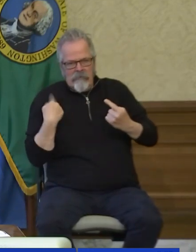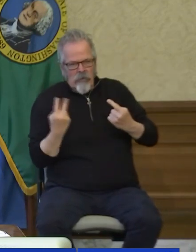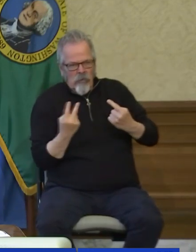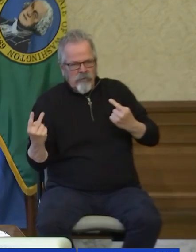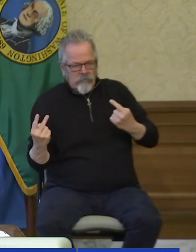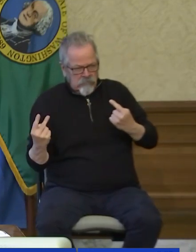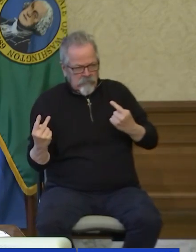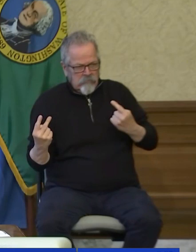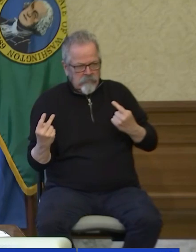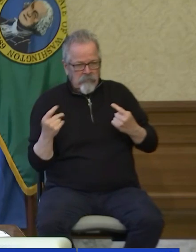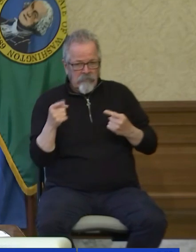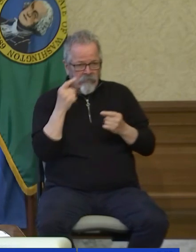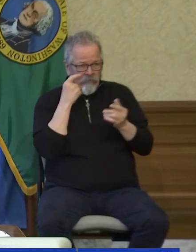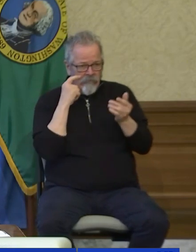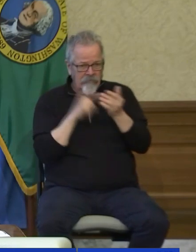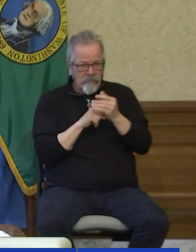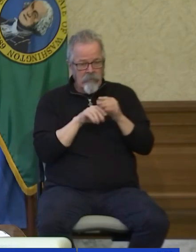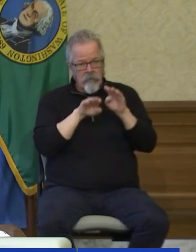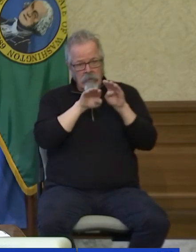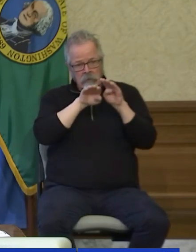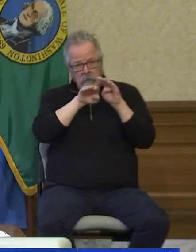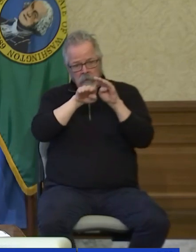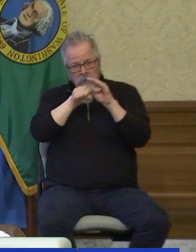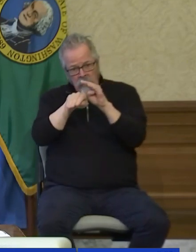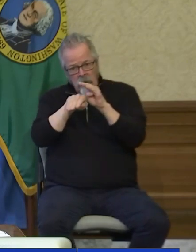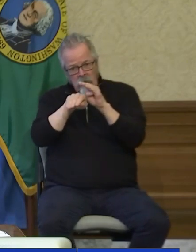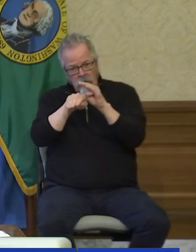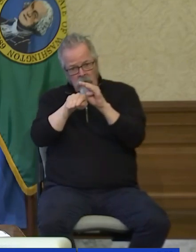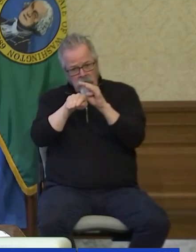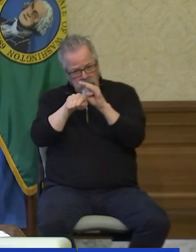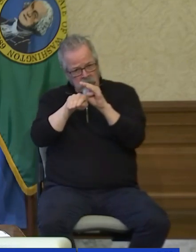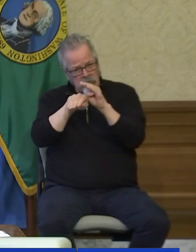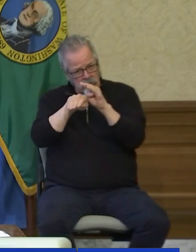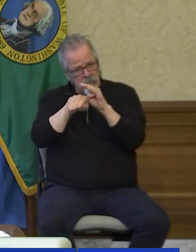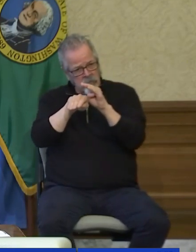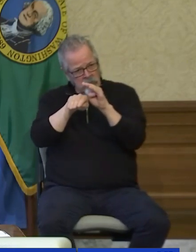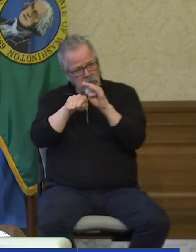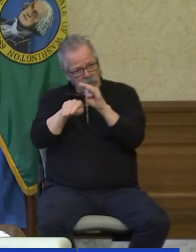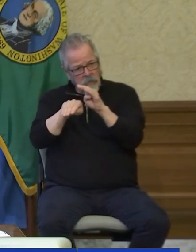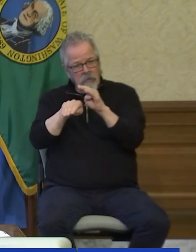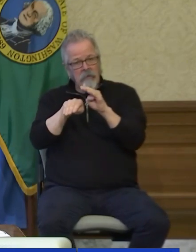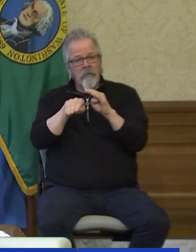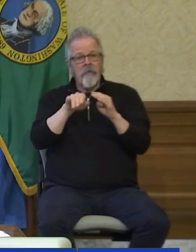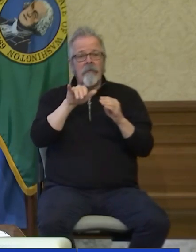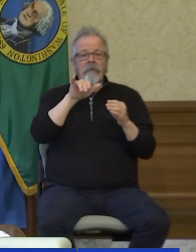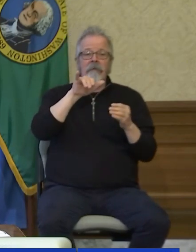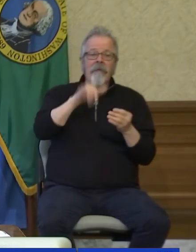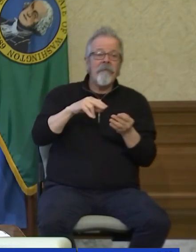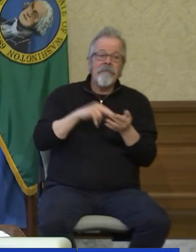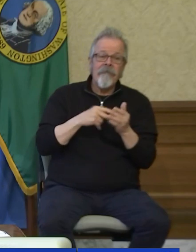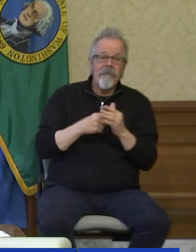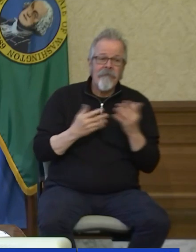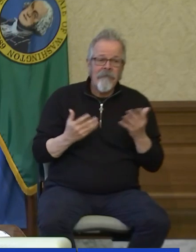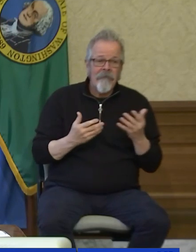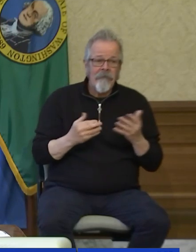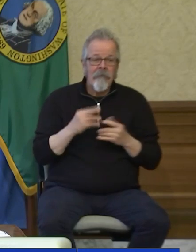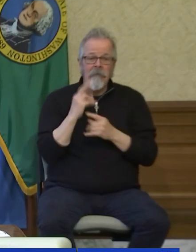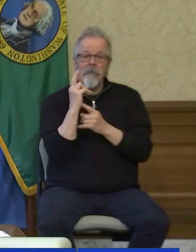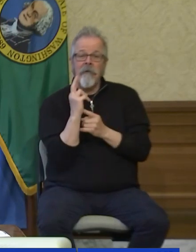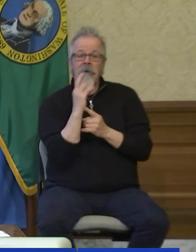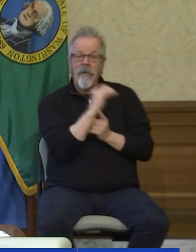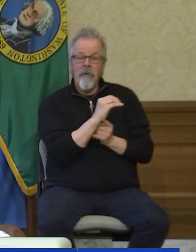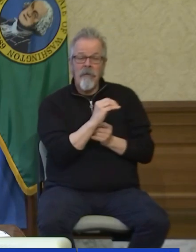that. In King County, that's good news. But if you look at the gray line on this